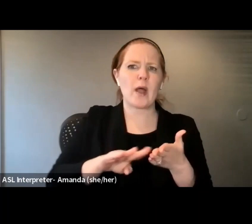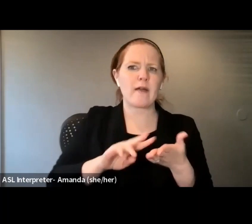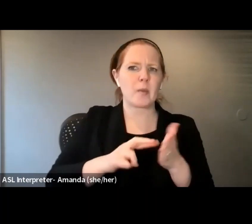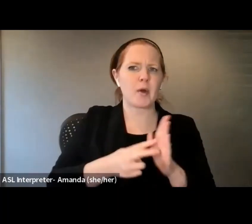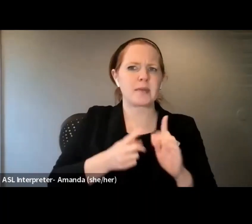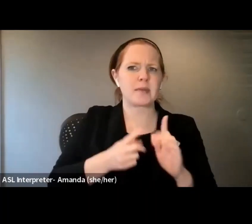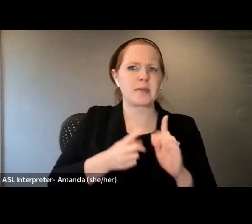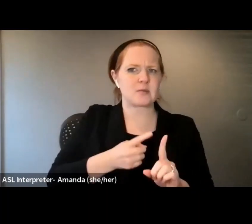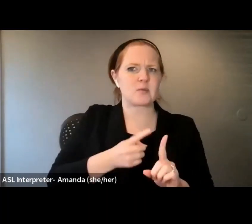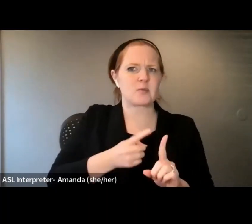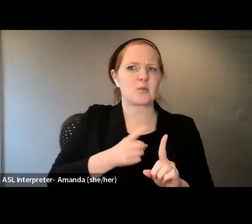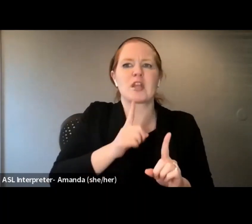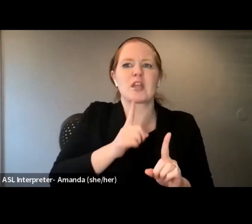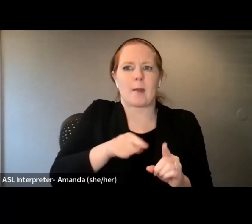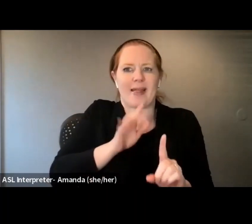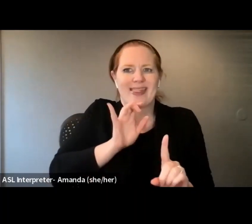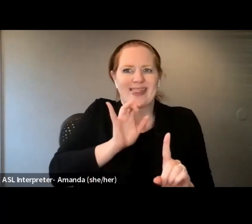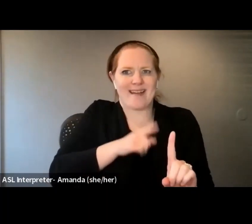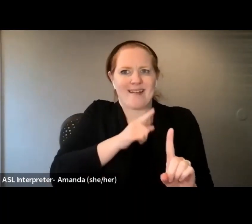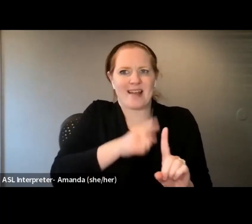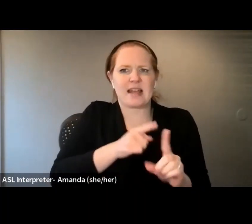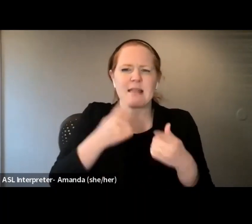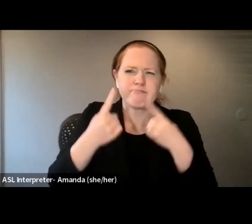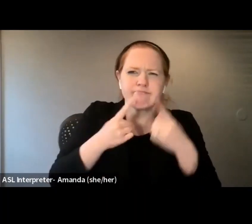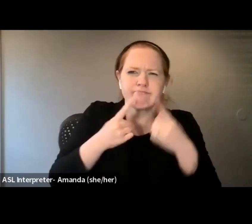what we're talking about. We're thinking about those services and